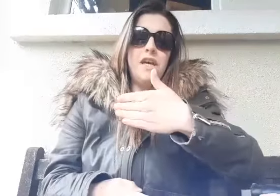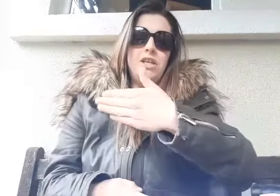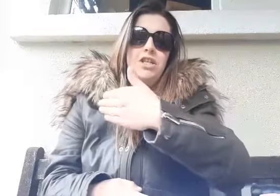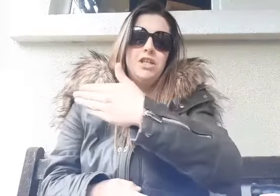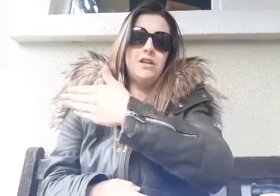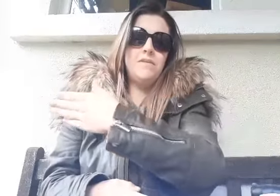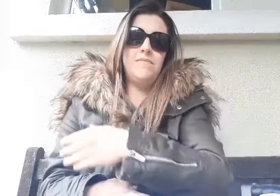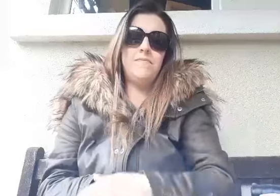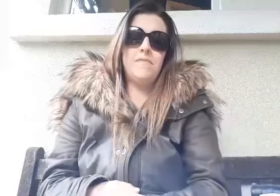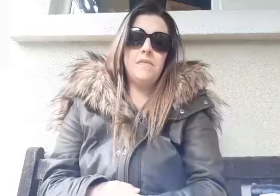Fish.